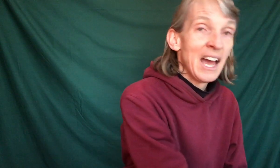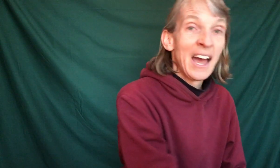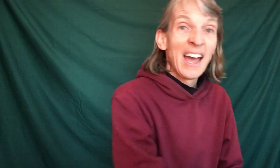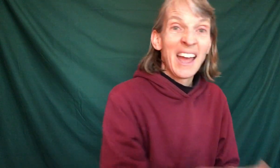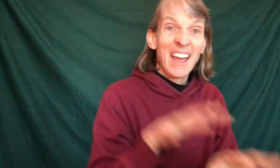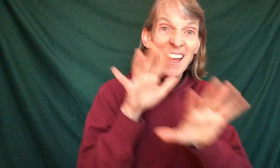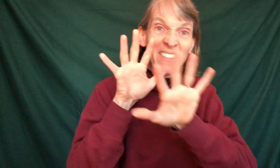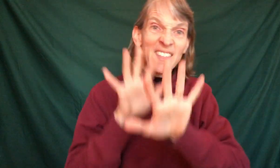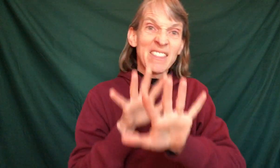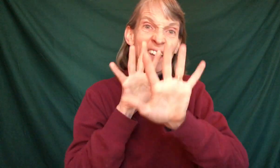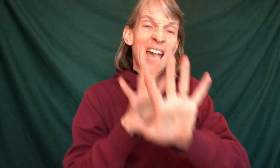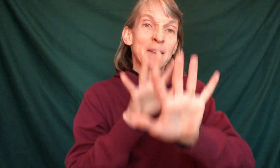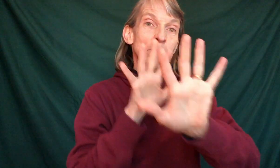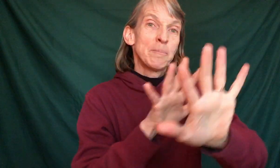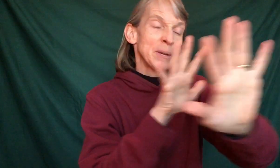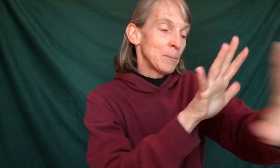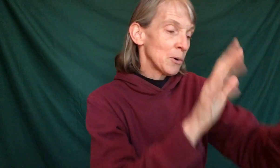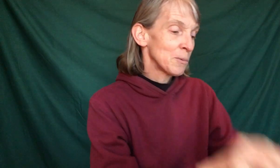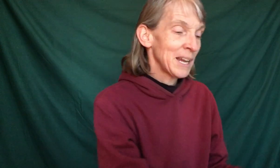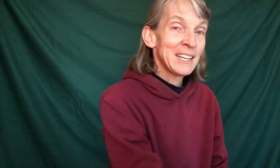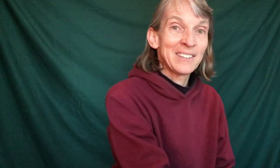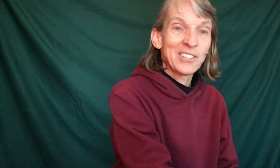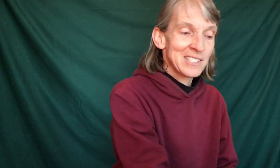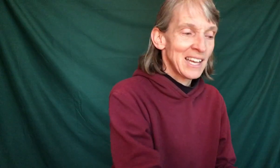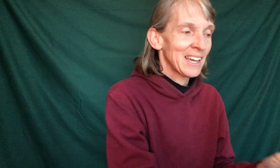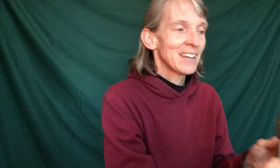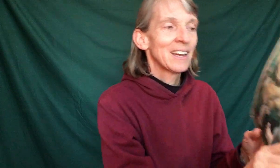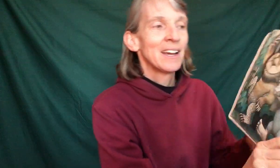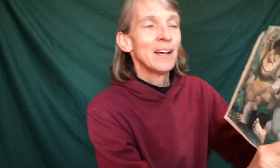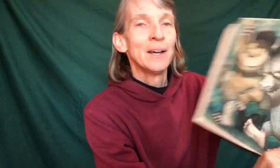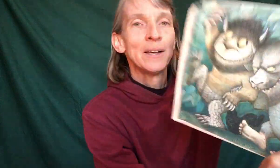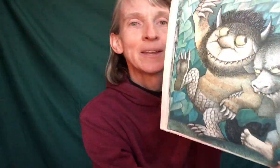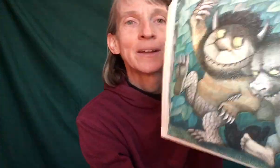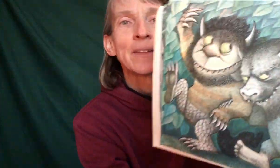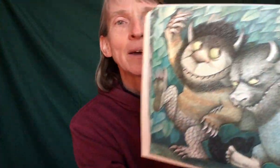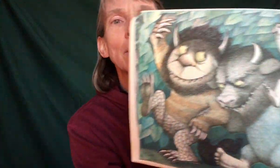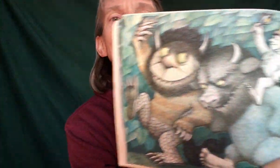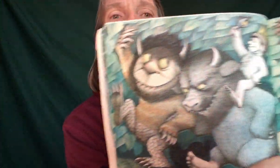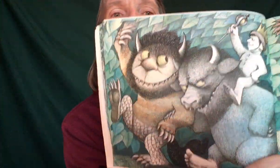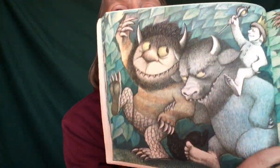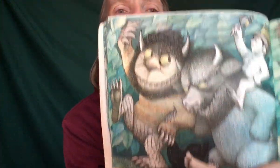And then they had a big parade, it looks like. There they go.